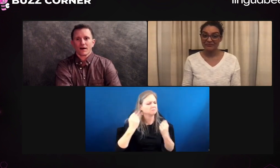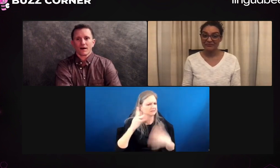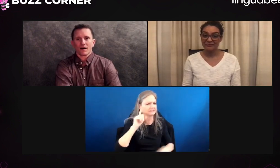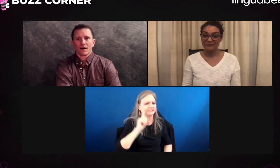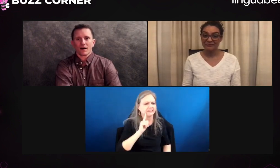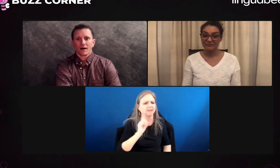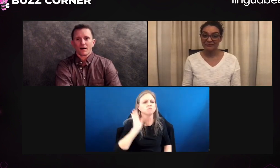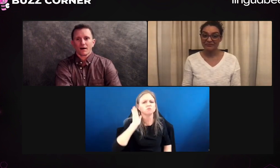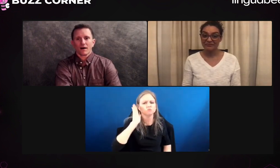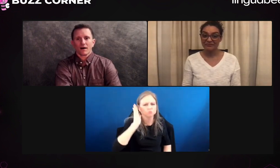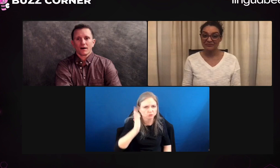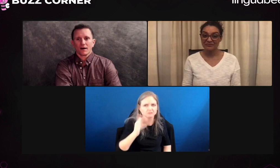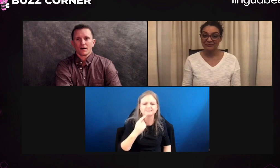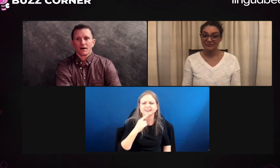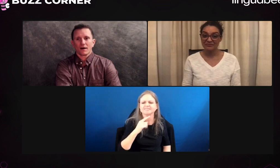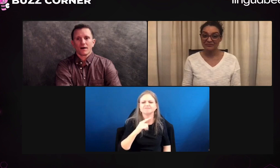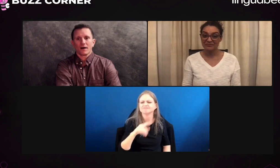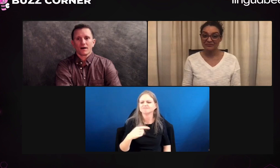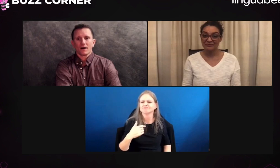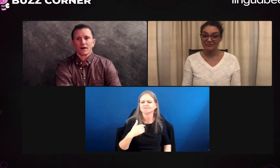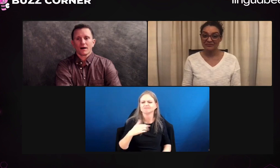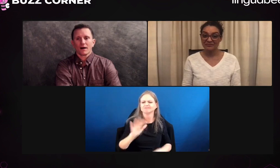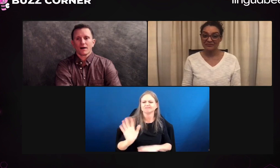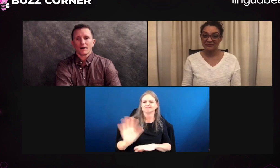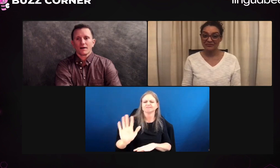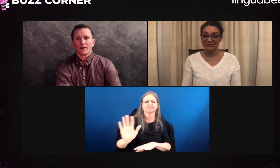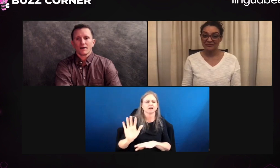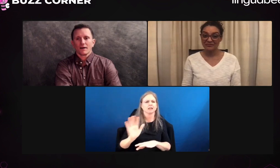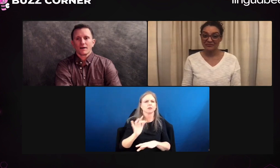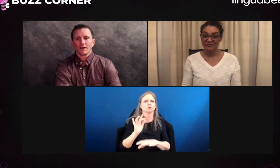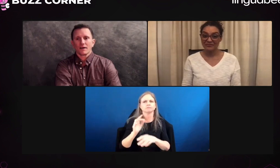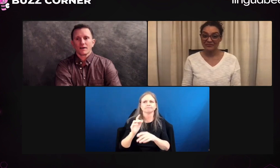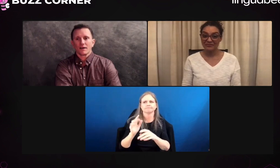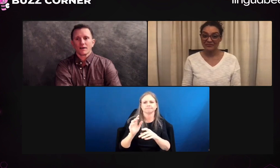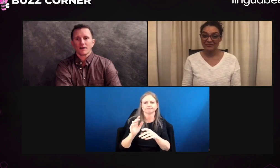again, I know many deaf will say,